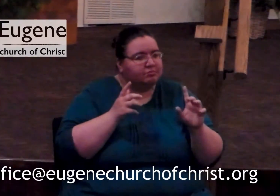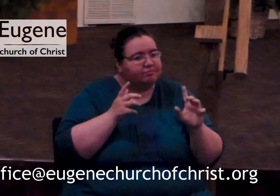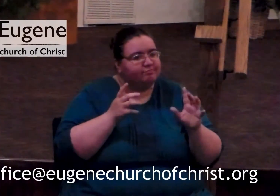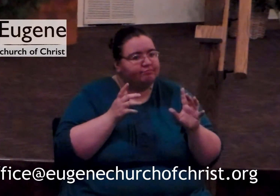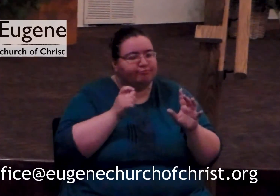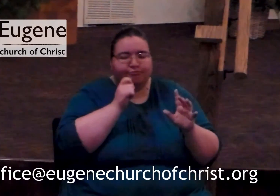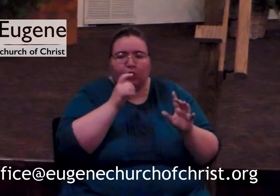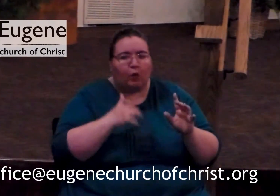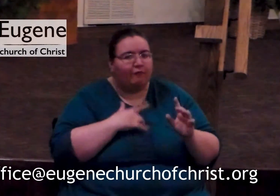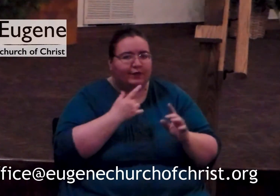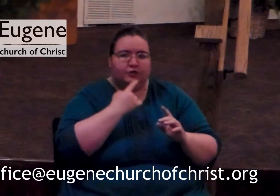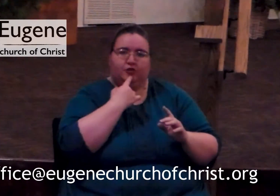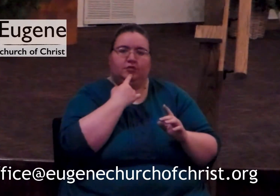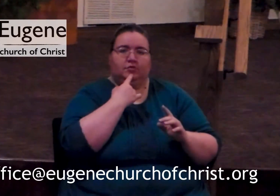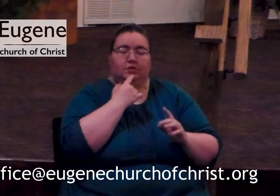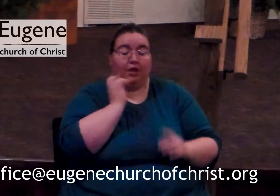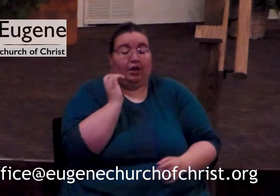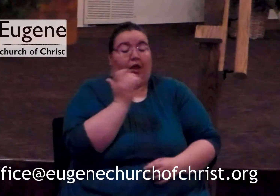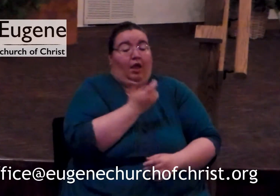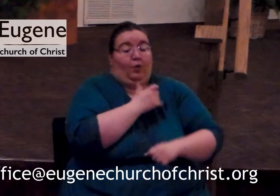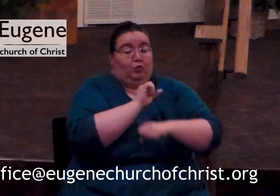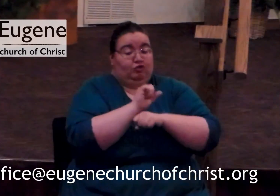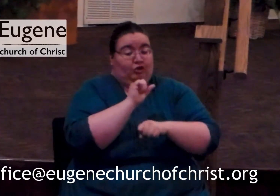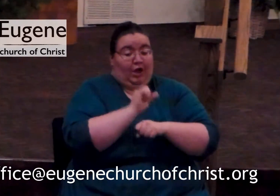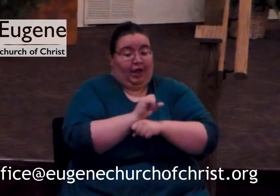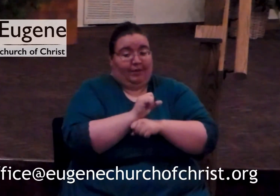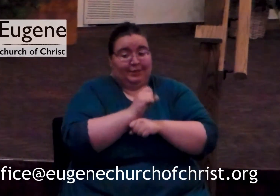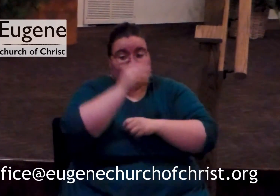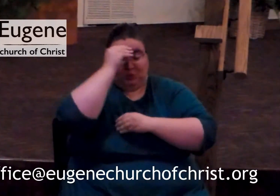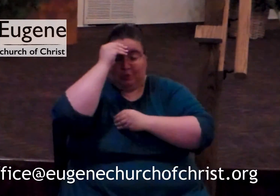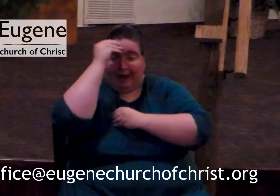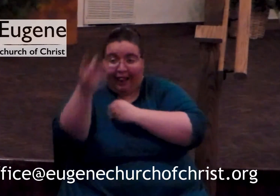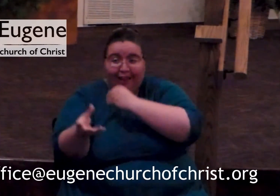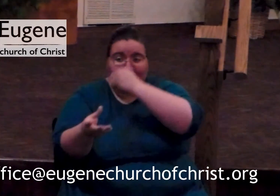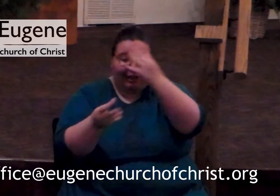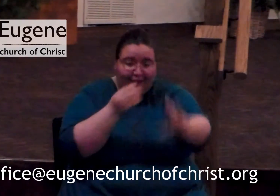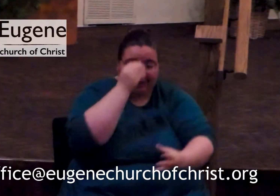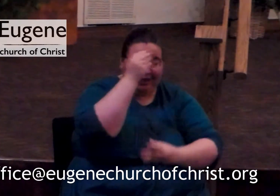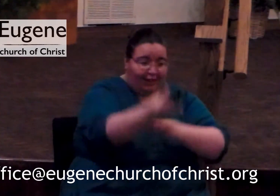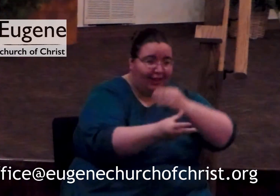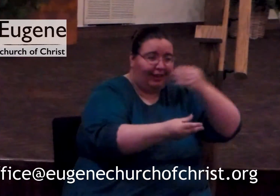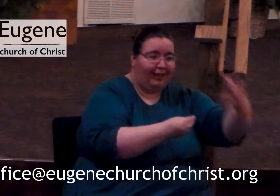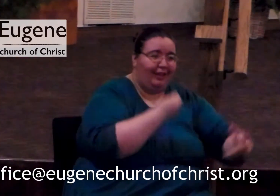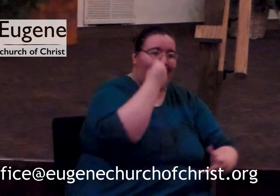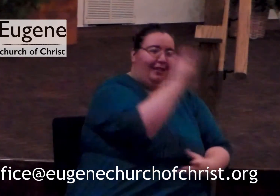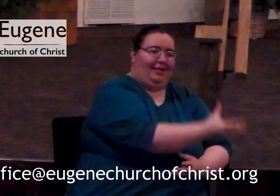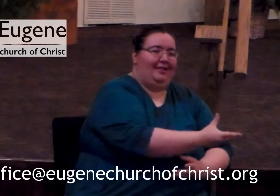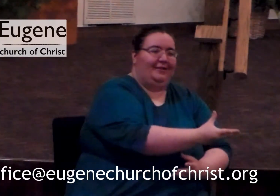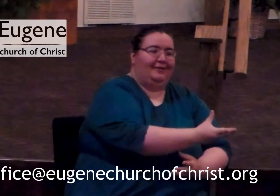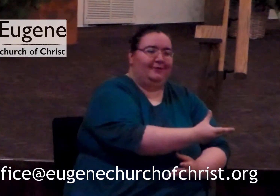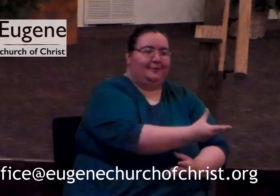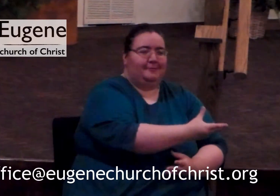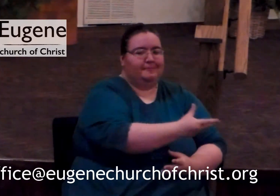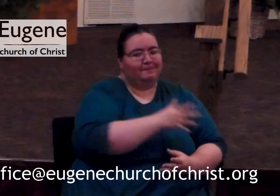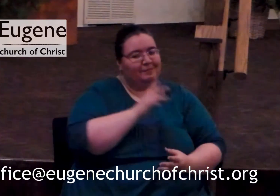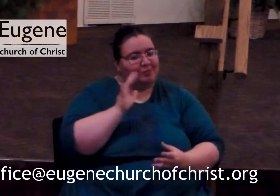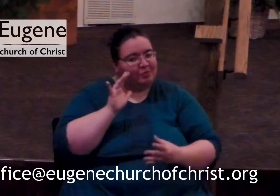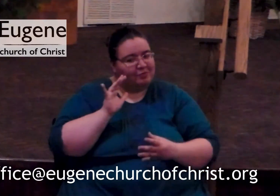to tell the story. And the story is the same power that it had when Jesus told it. And these crowds would gather around so